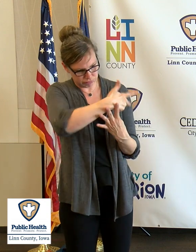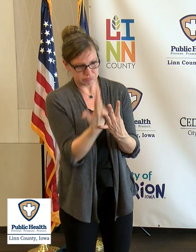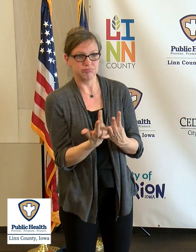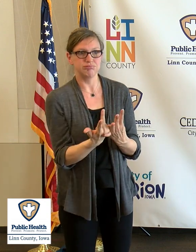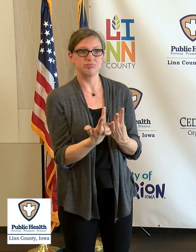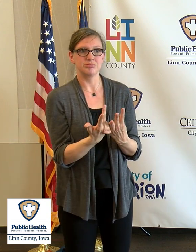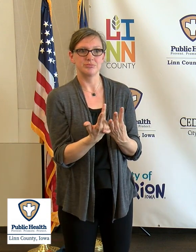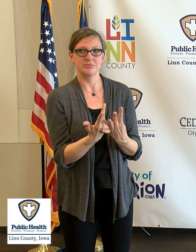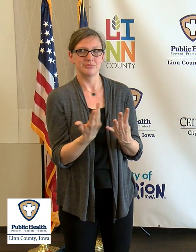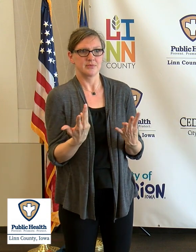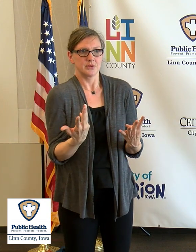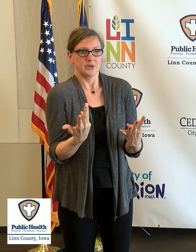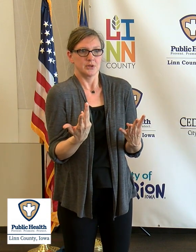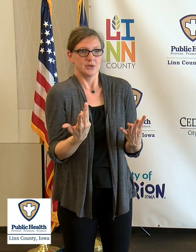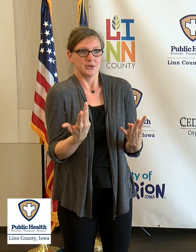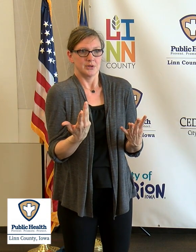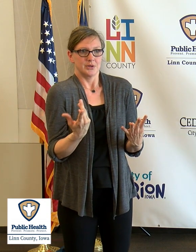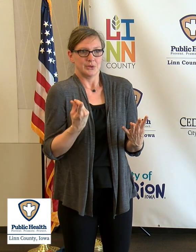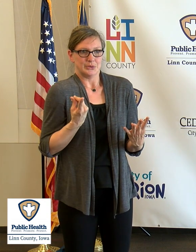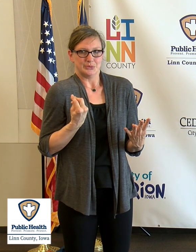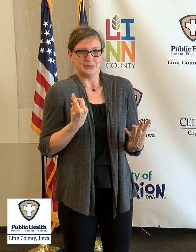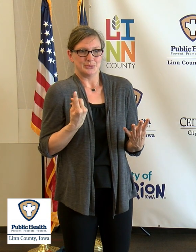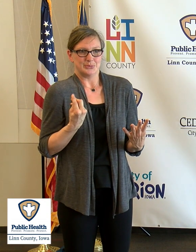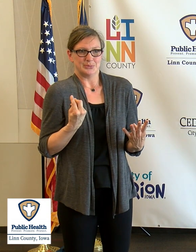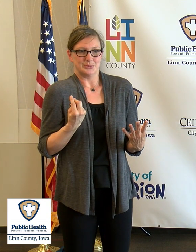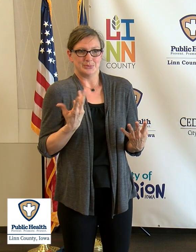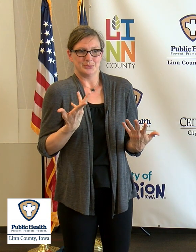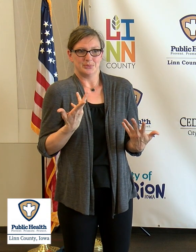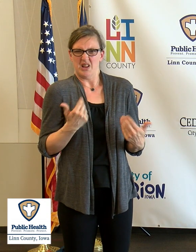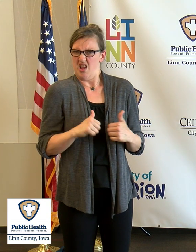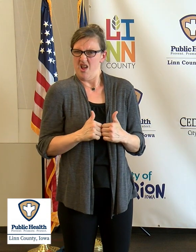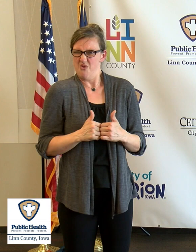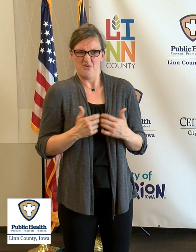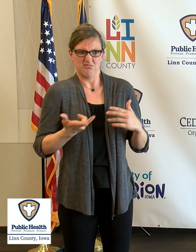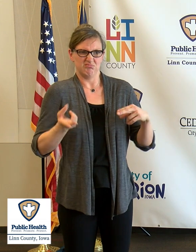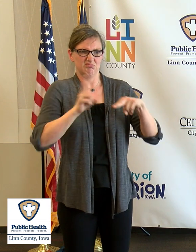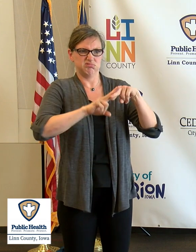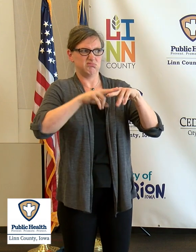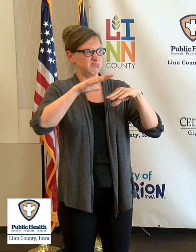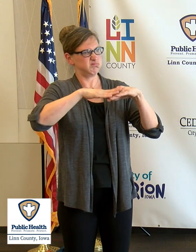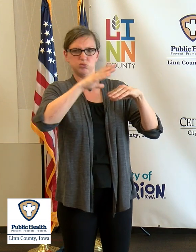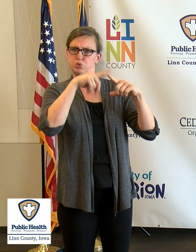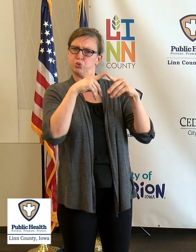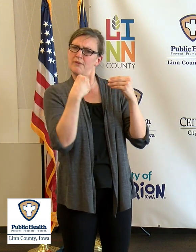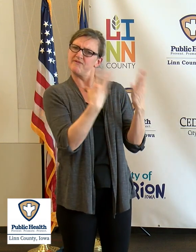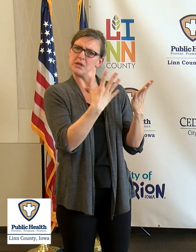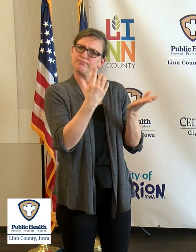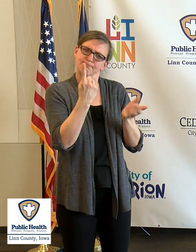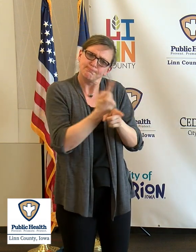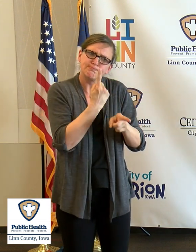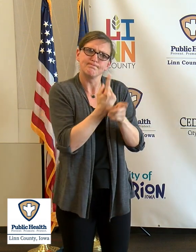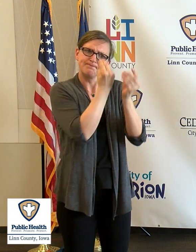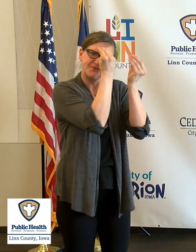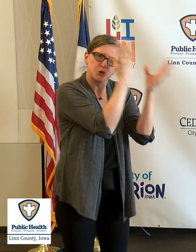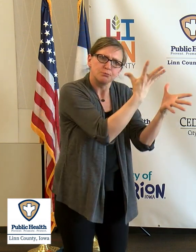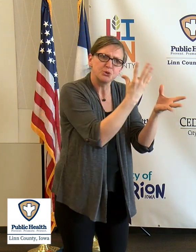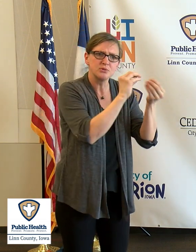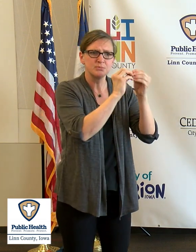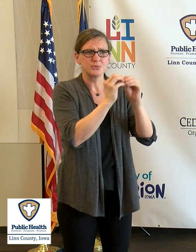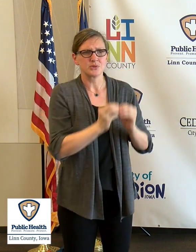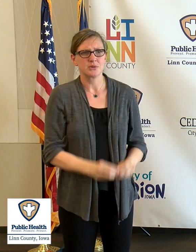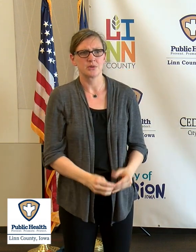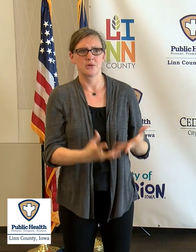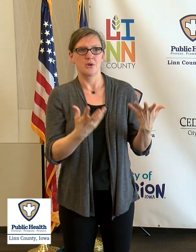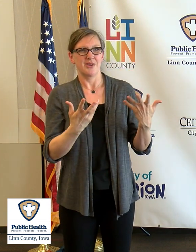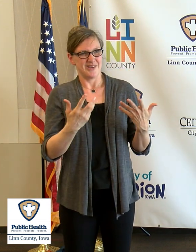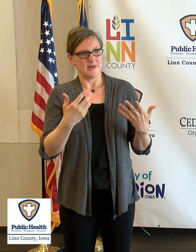the only way our numbers can increase on her matrix is if we have more